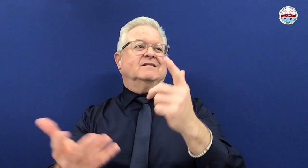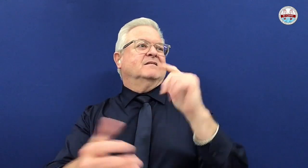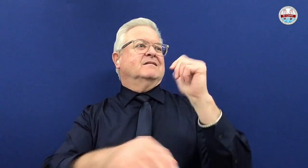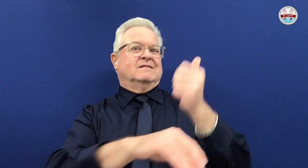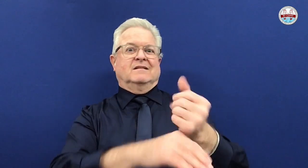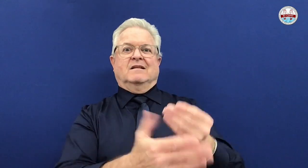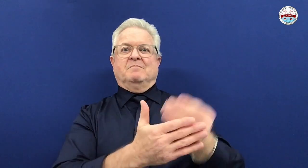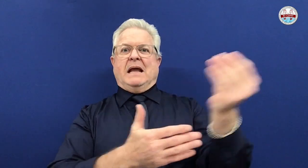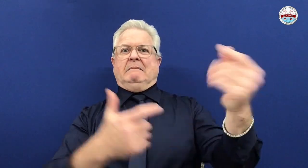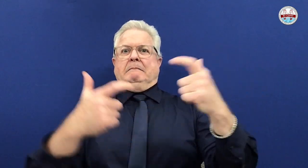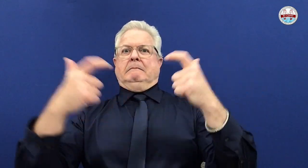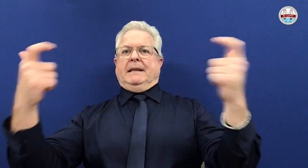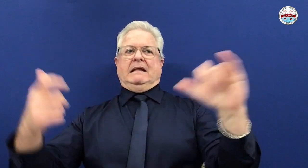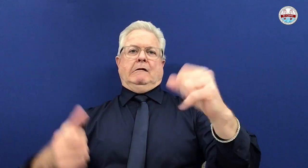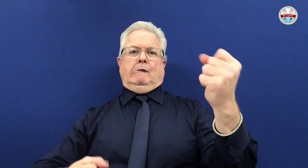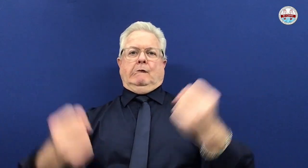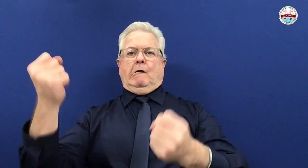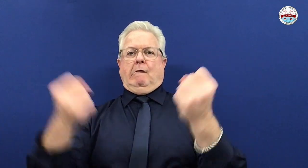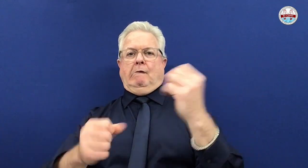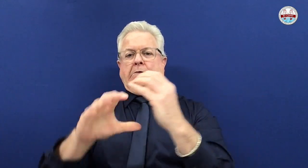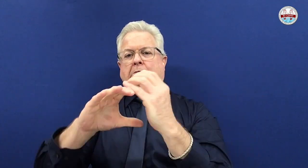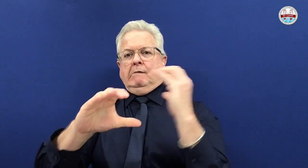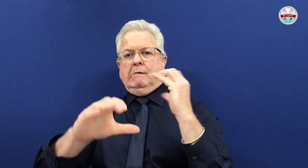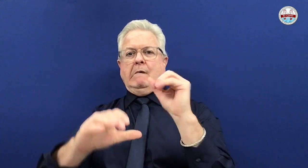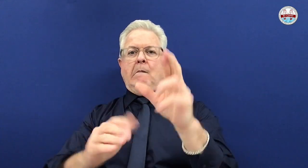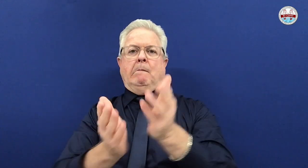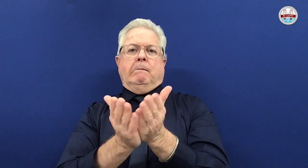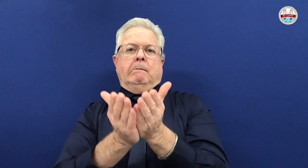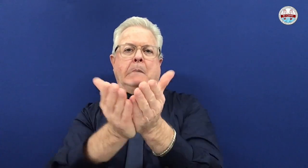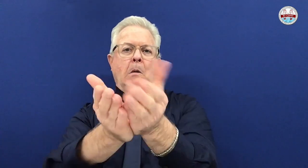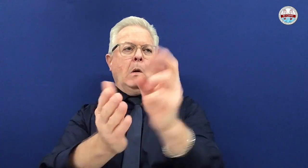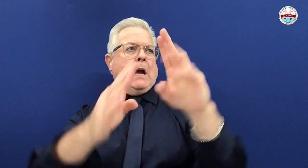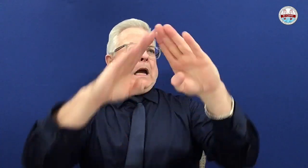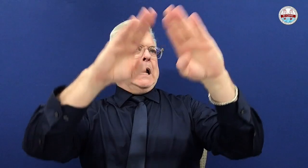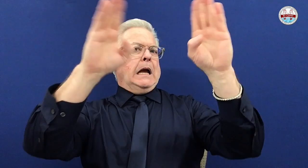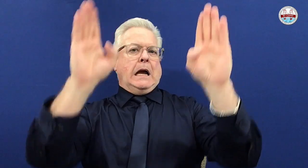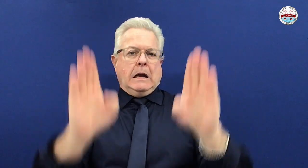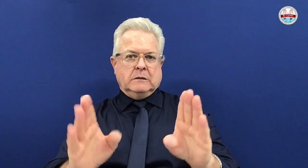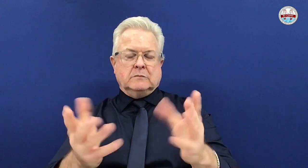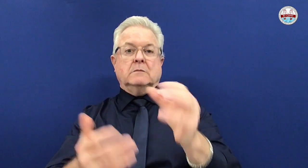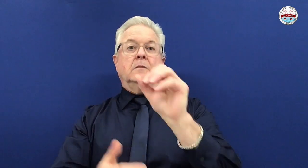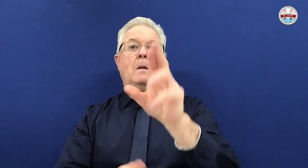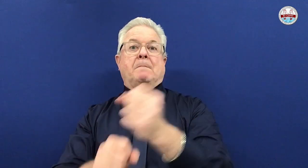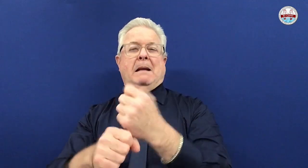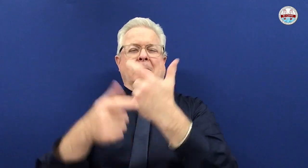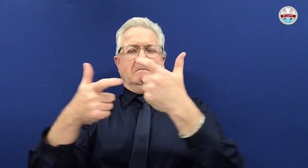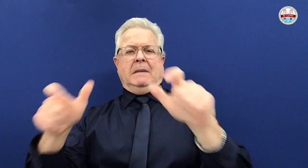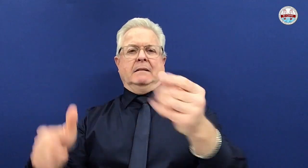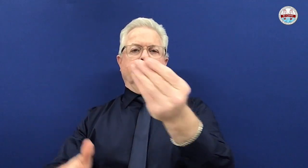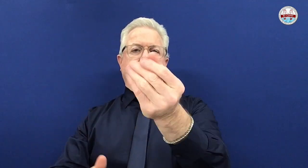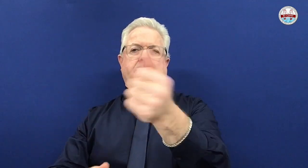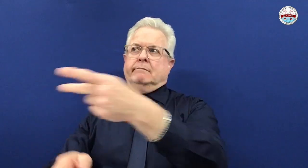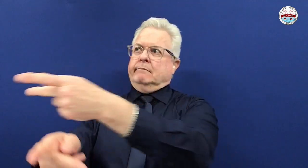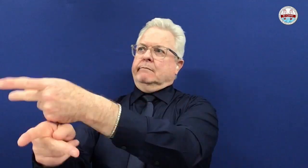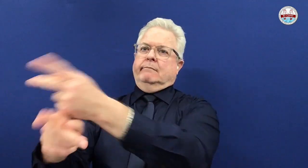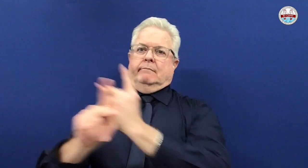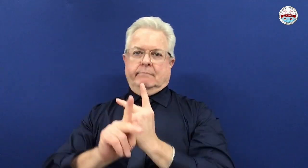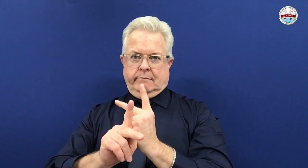your banking information. Maybe they went out and bought a car with it, or a boat, or even a house, and they bought some, or